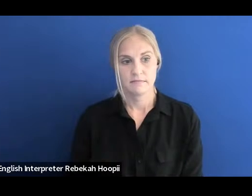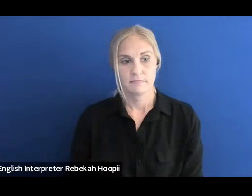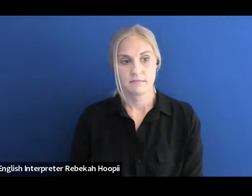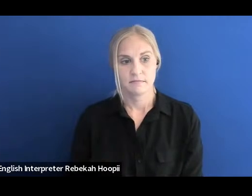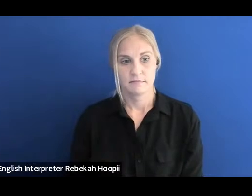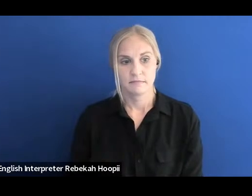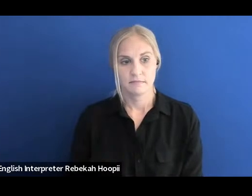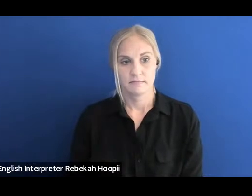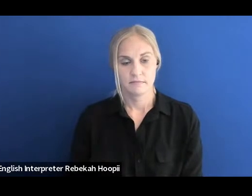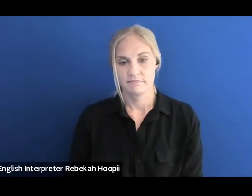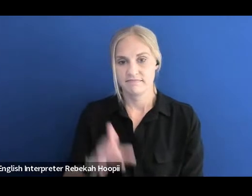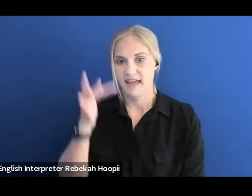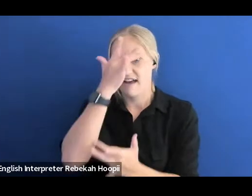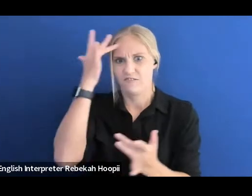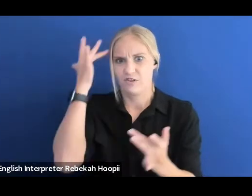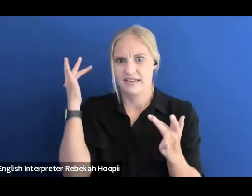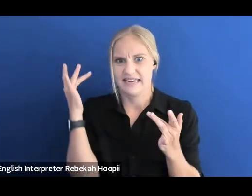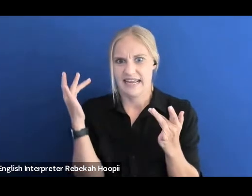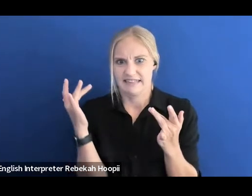I forget the rest.